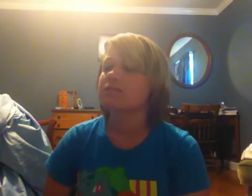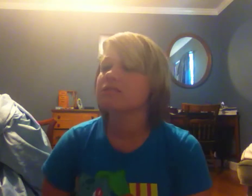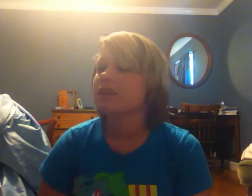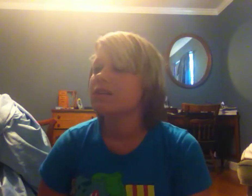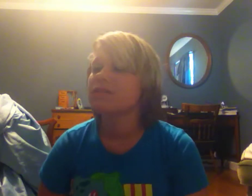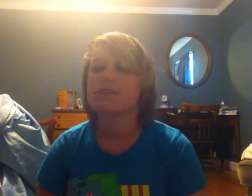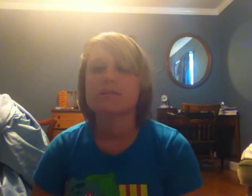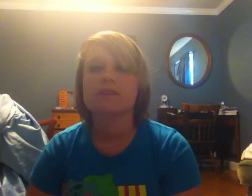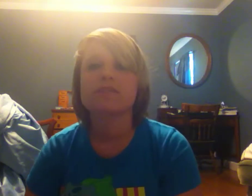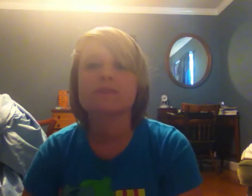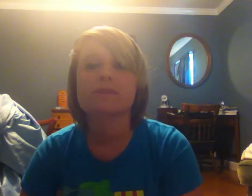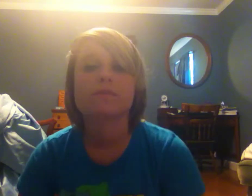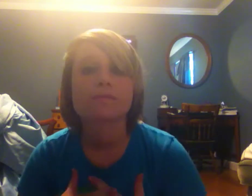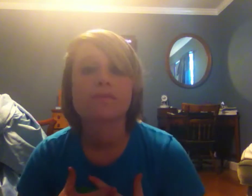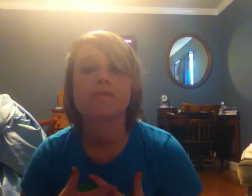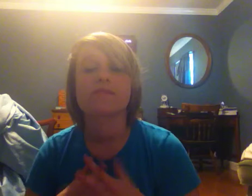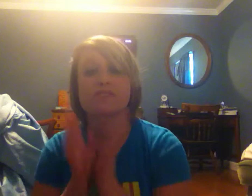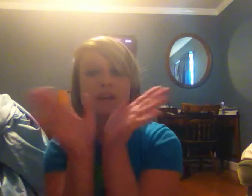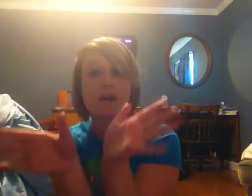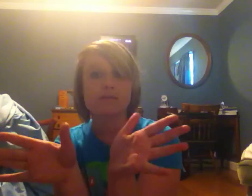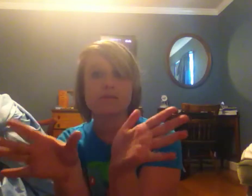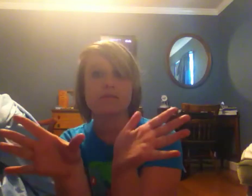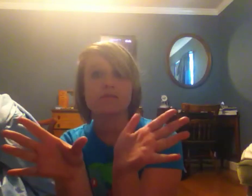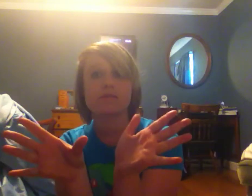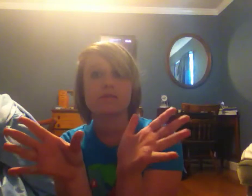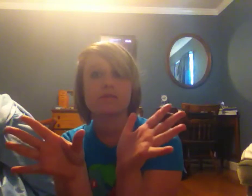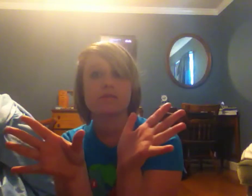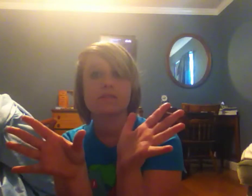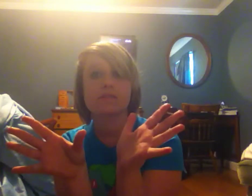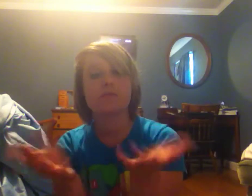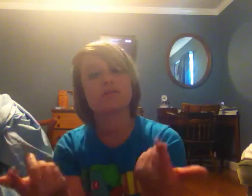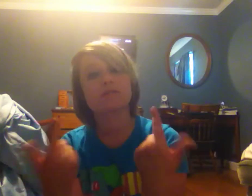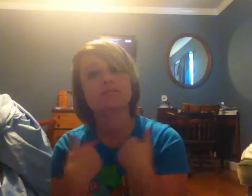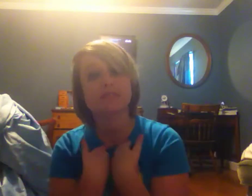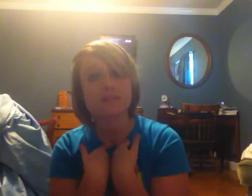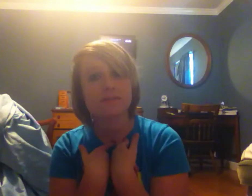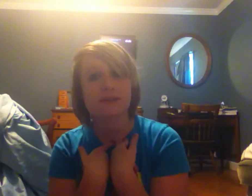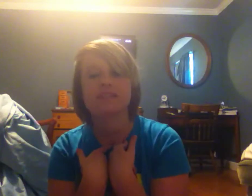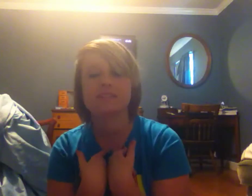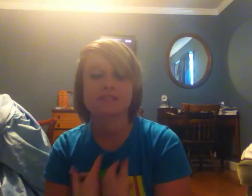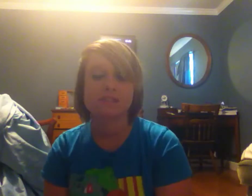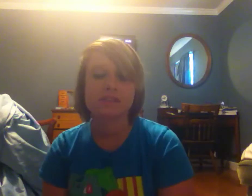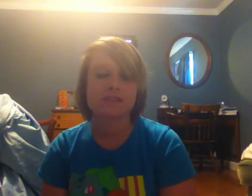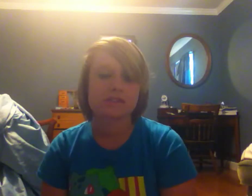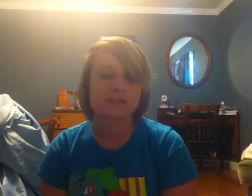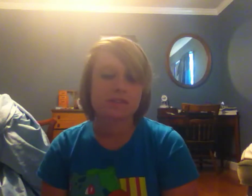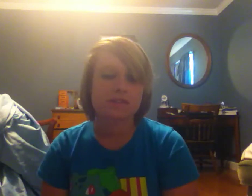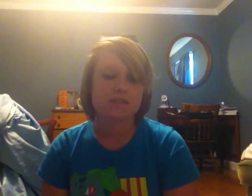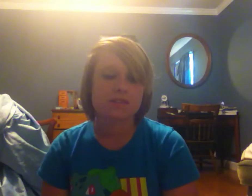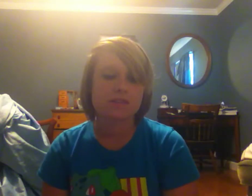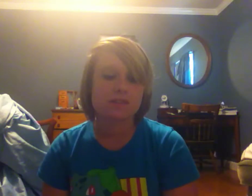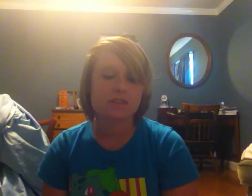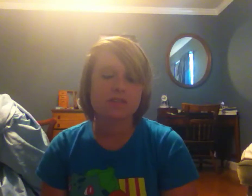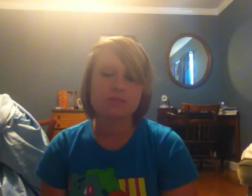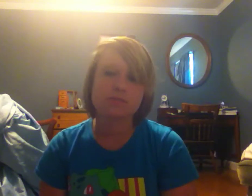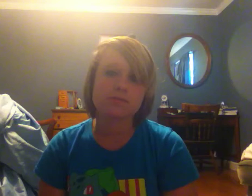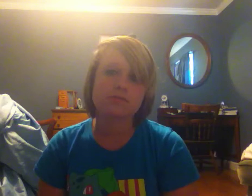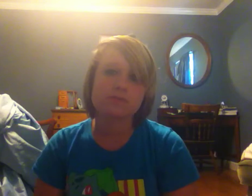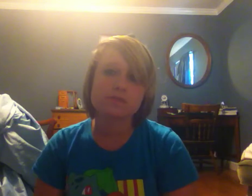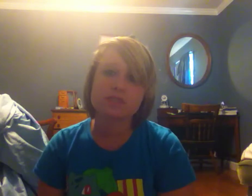not only am I making this video for y'all, I'm also giving myself advice. And I just want y'all